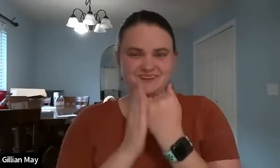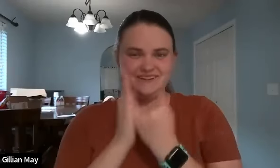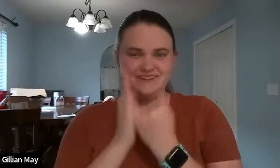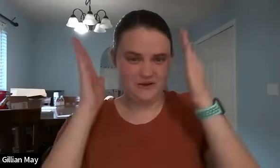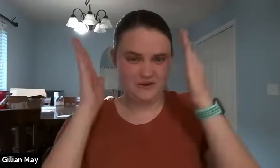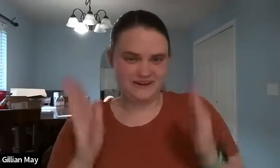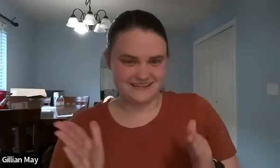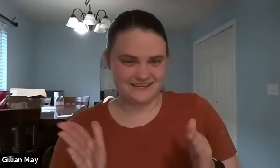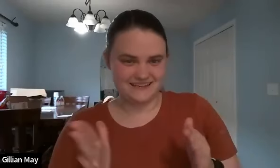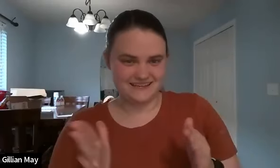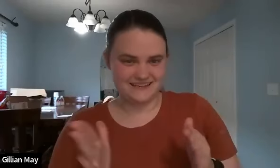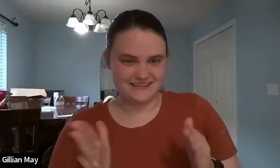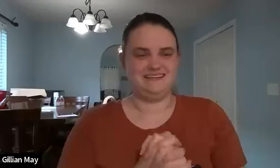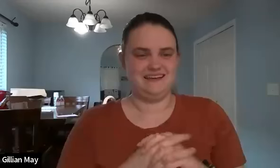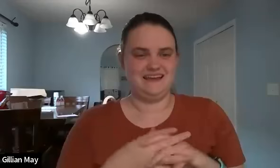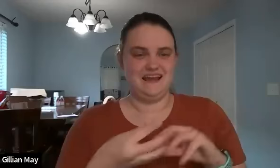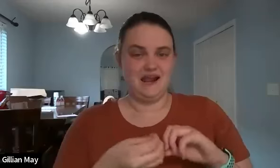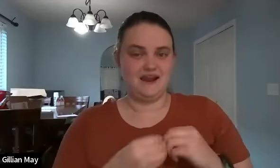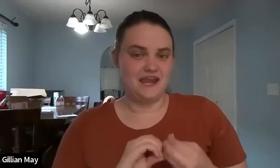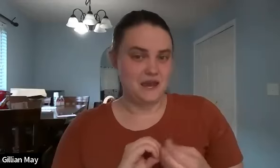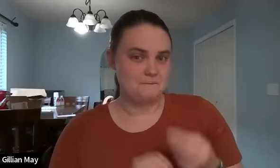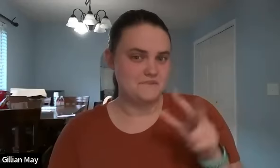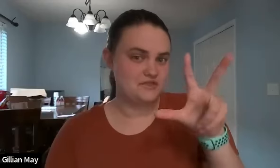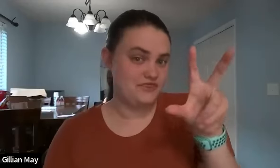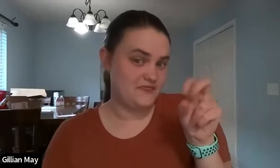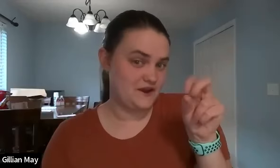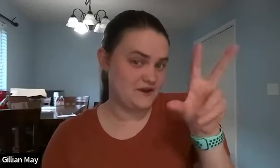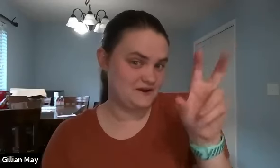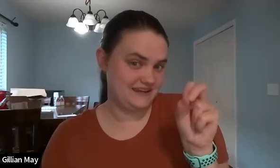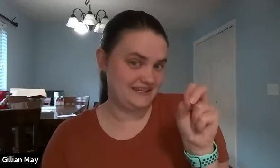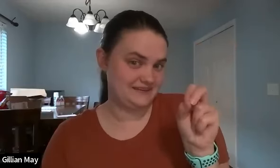Good. Artist. All right. Number 30.